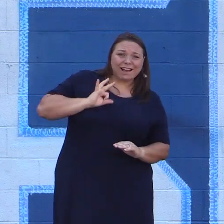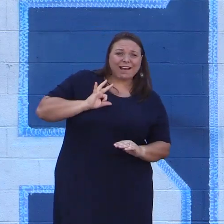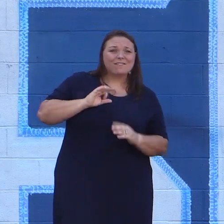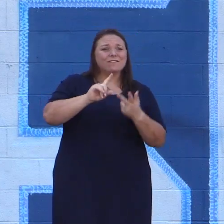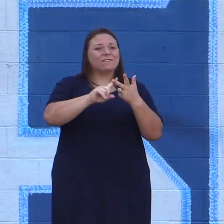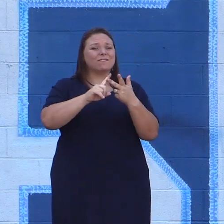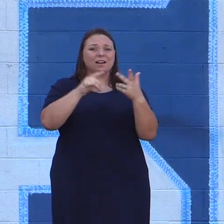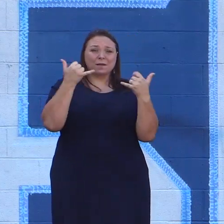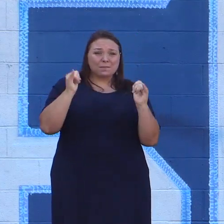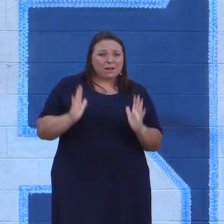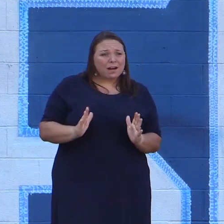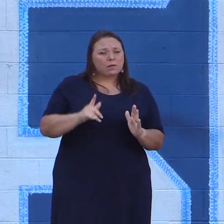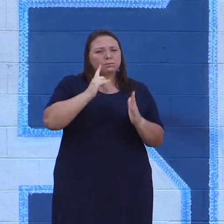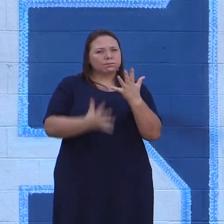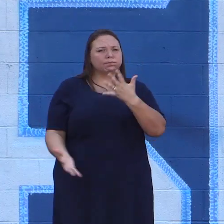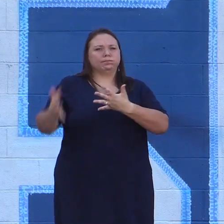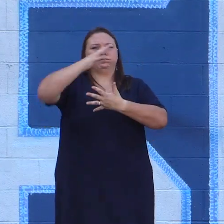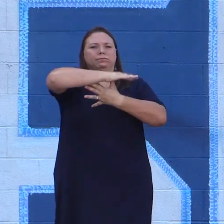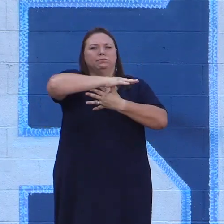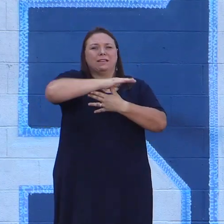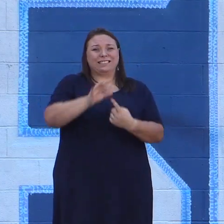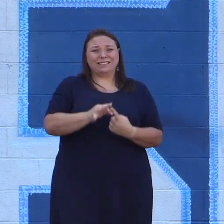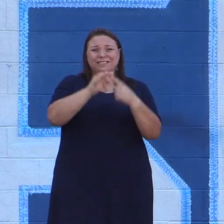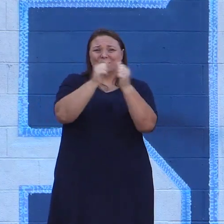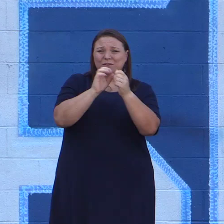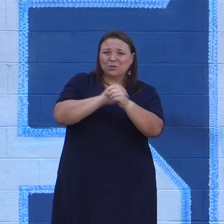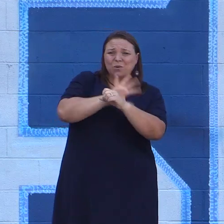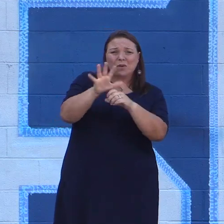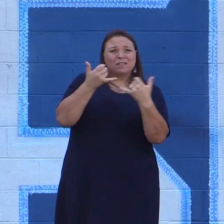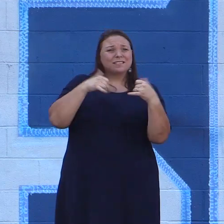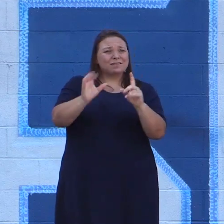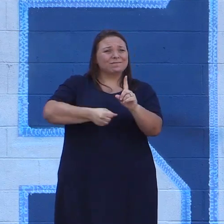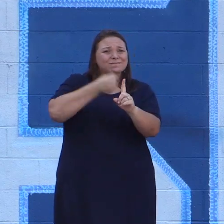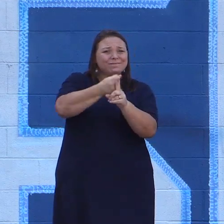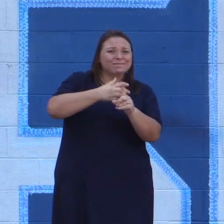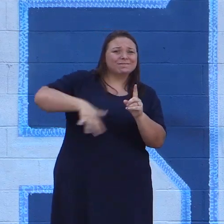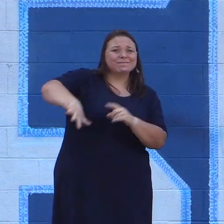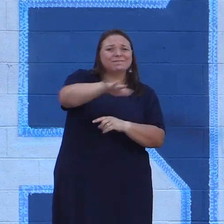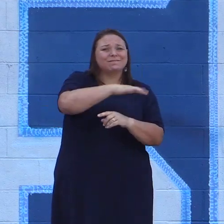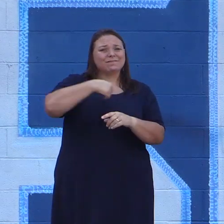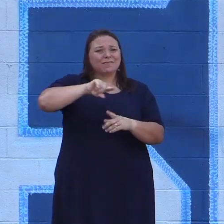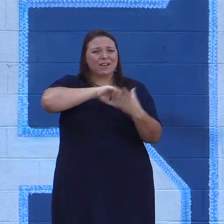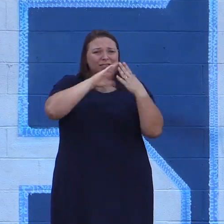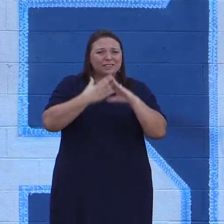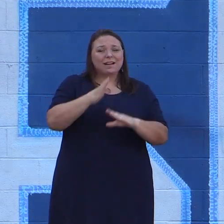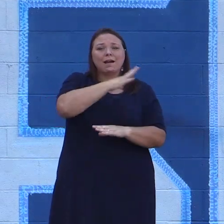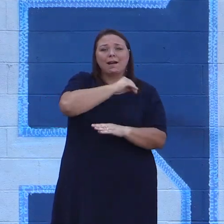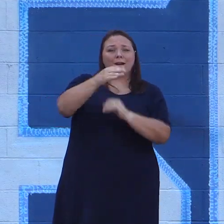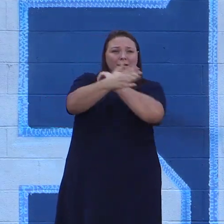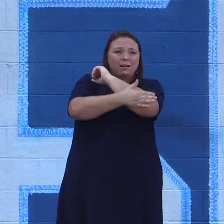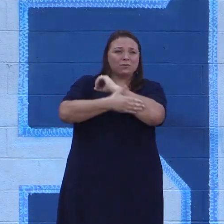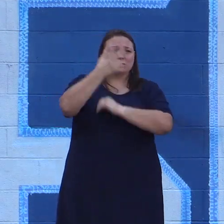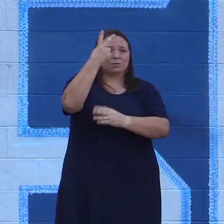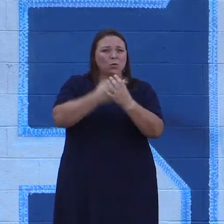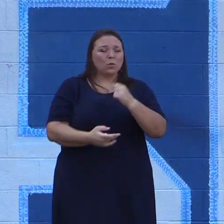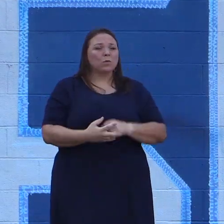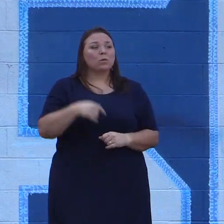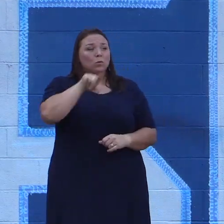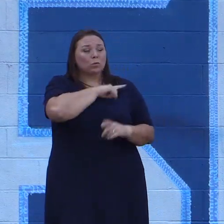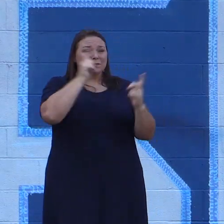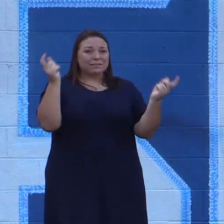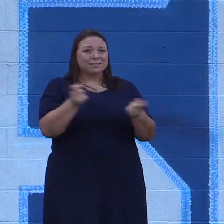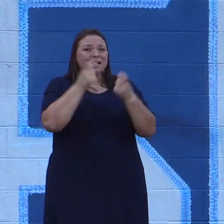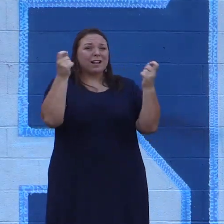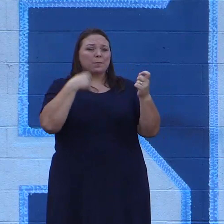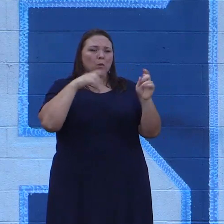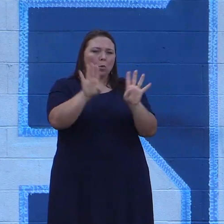be our top priority, particularly with COVID-19 still impacting our region and the rest of our country. While we celebrate the opening of